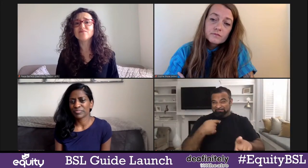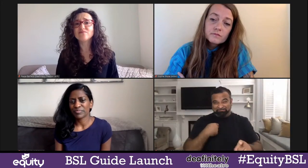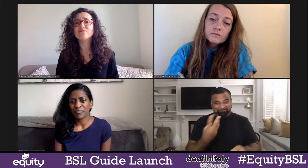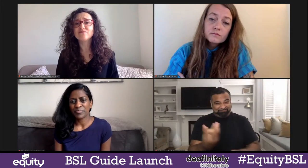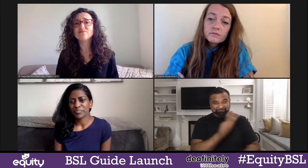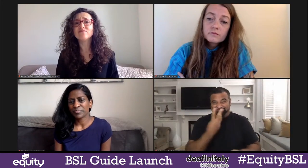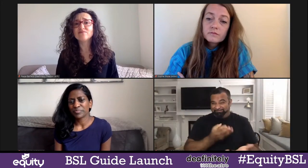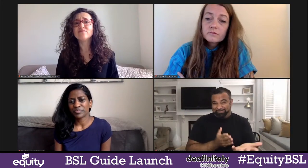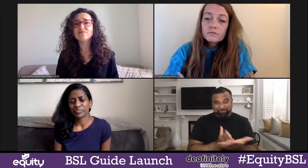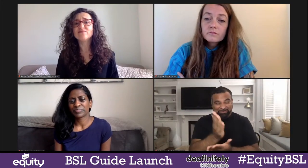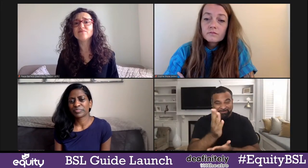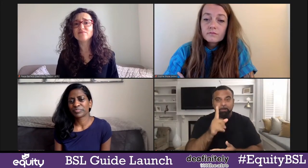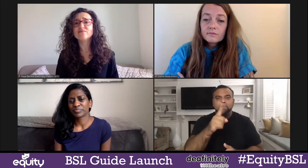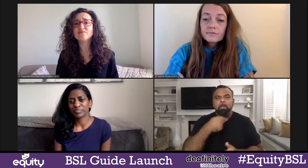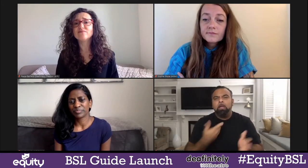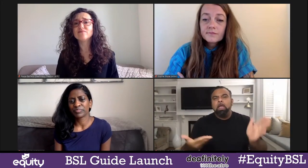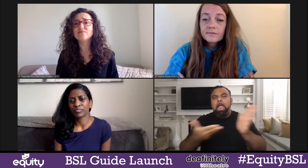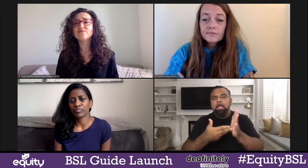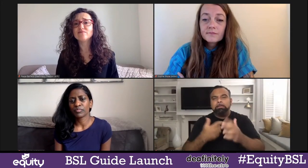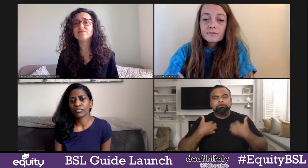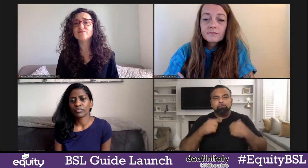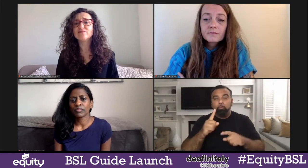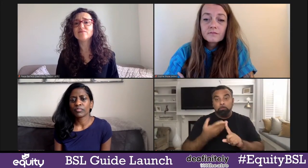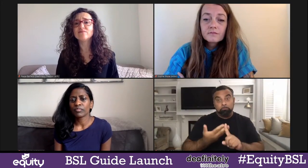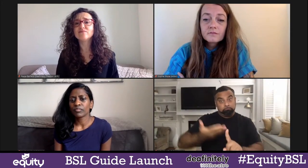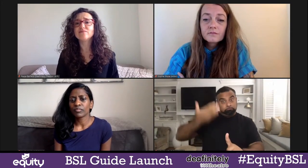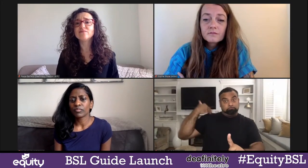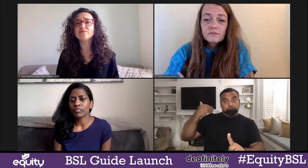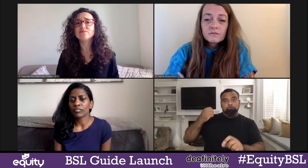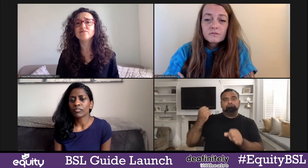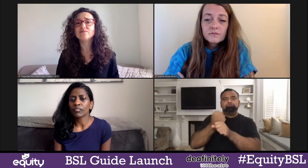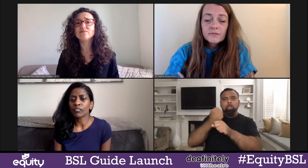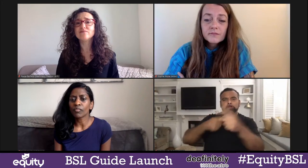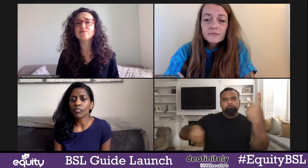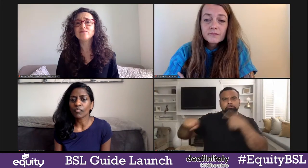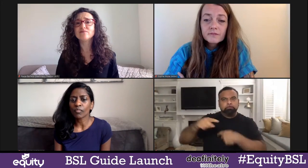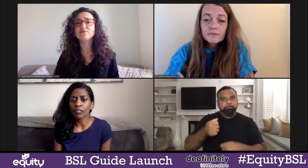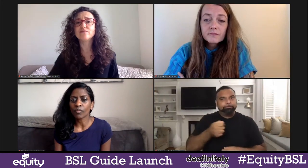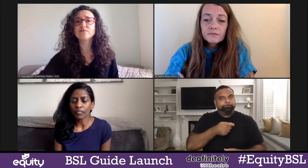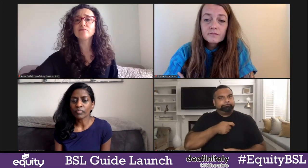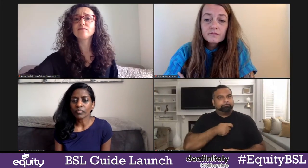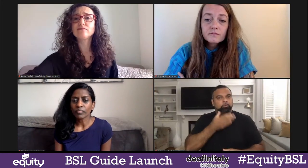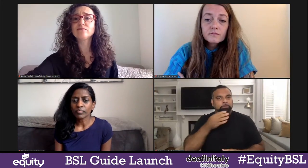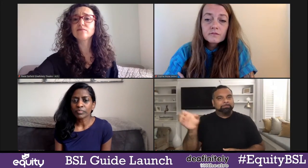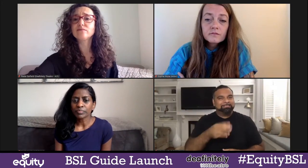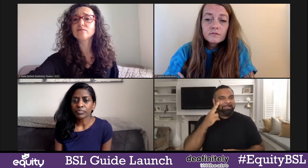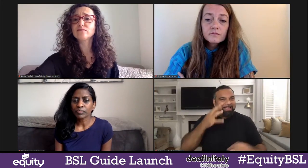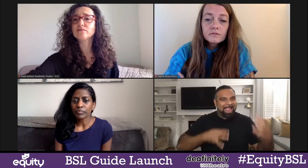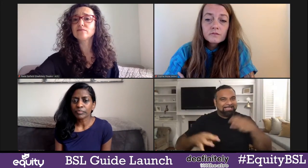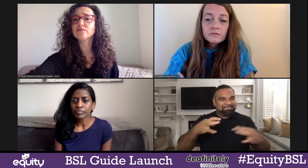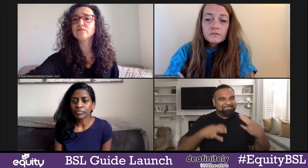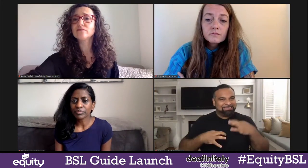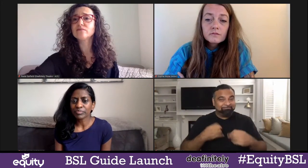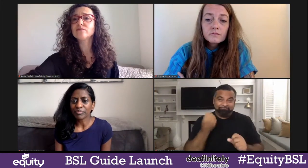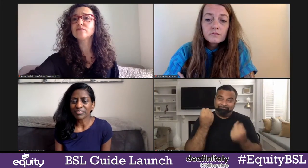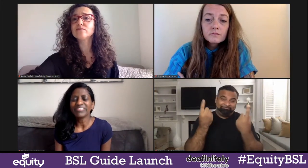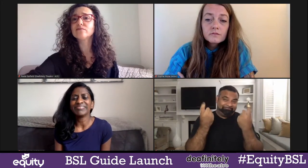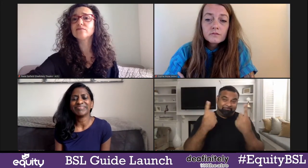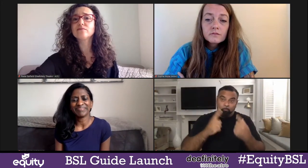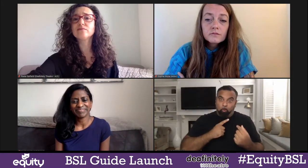very similar experiences to Nadia and Sophie, but interestingly enough, some productions